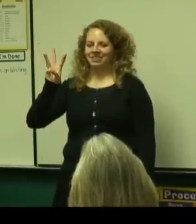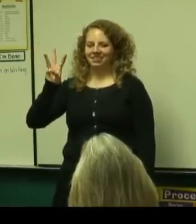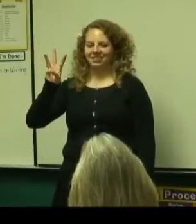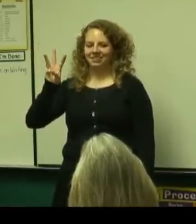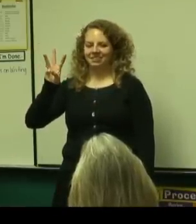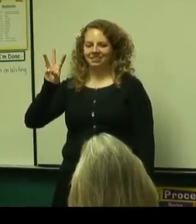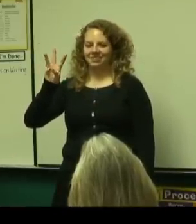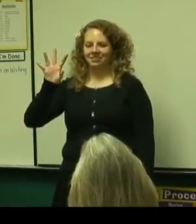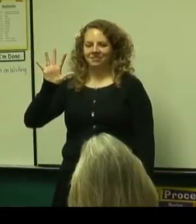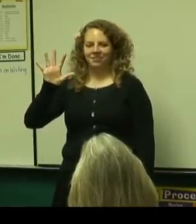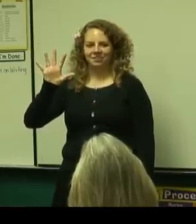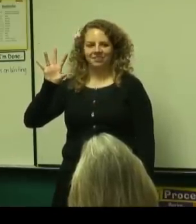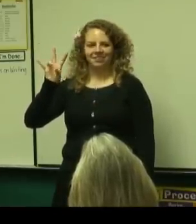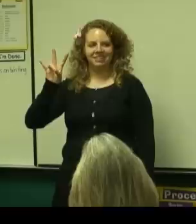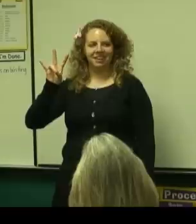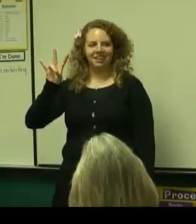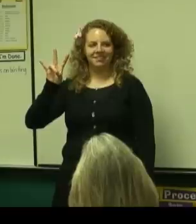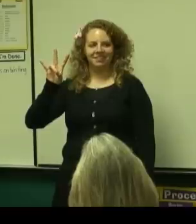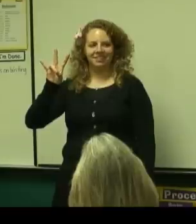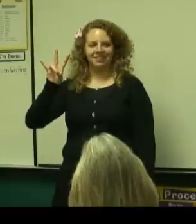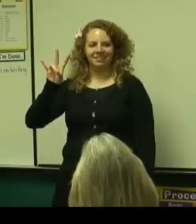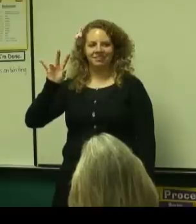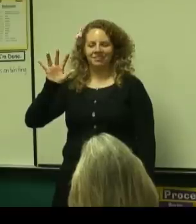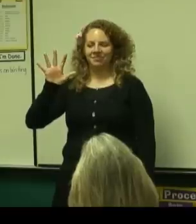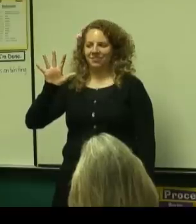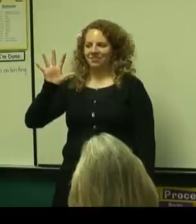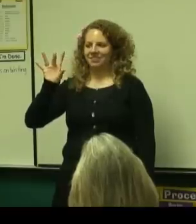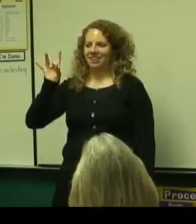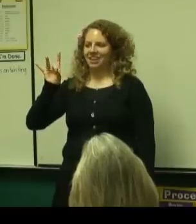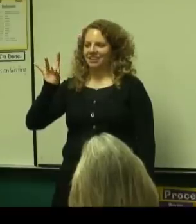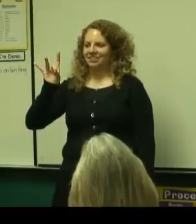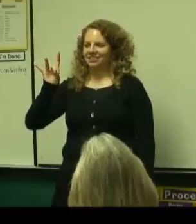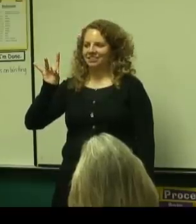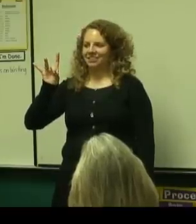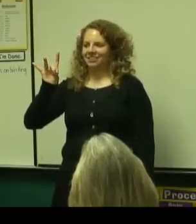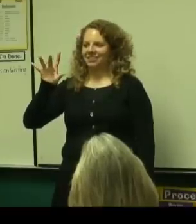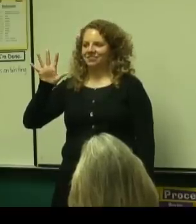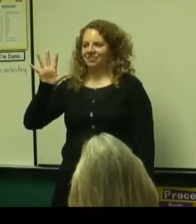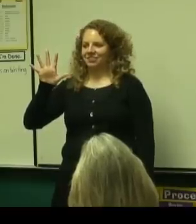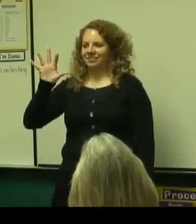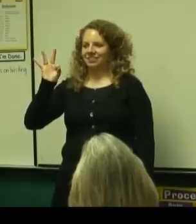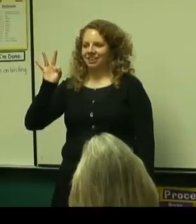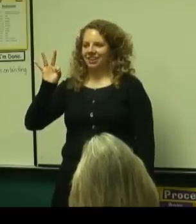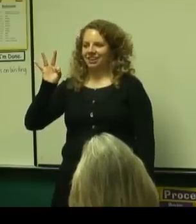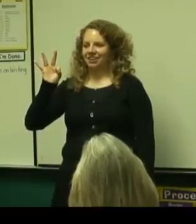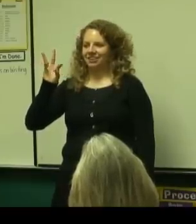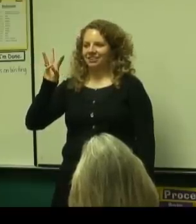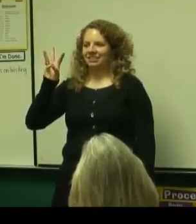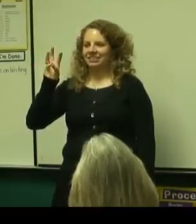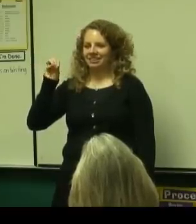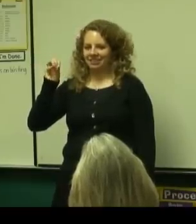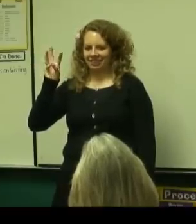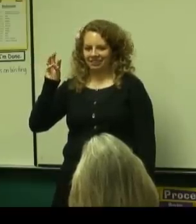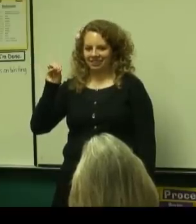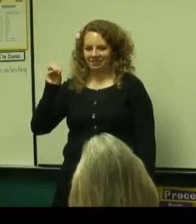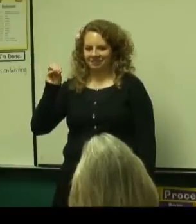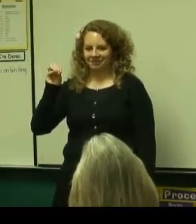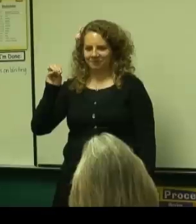56. 57. 58. 59. 60.